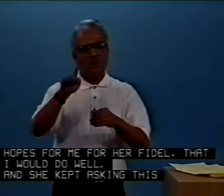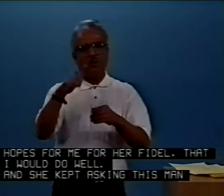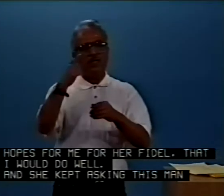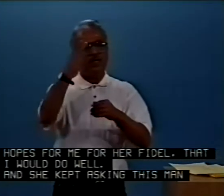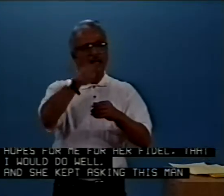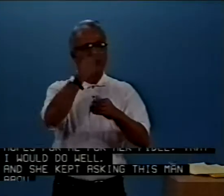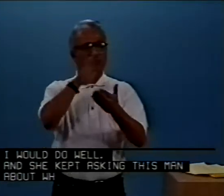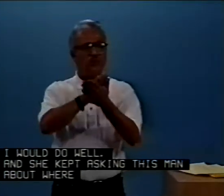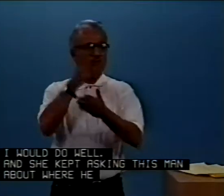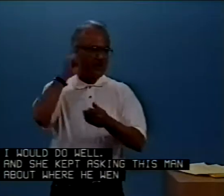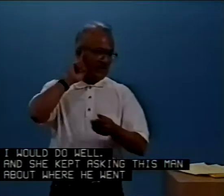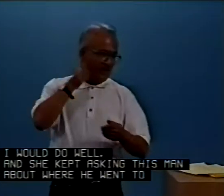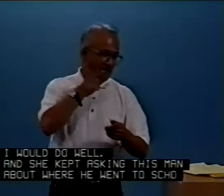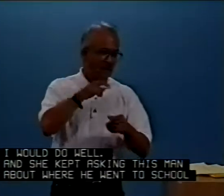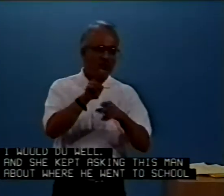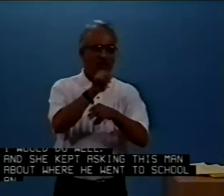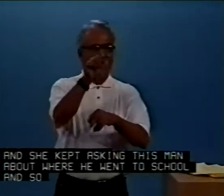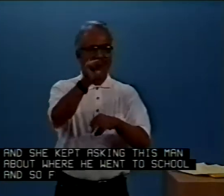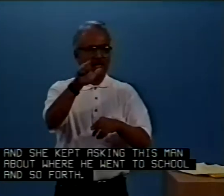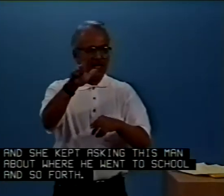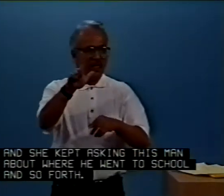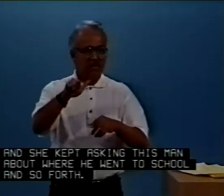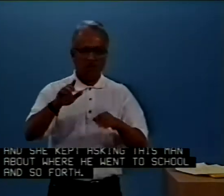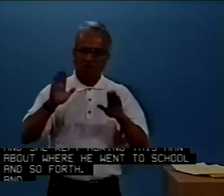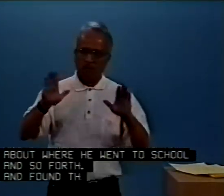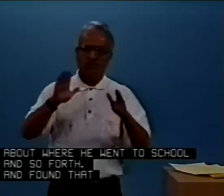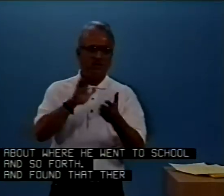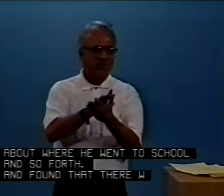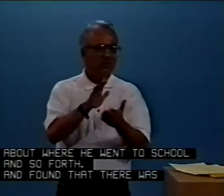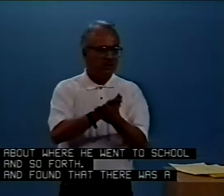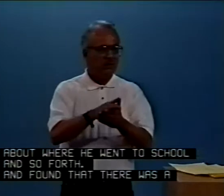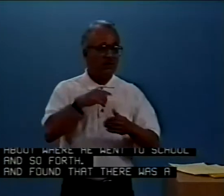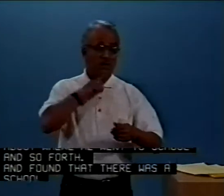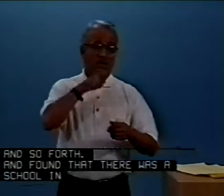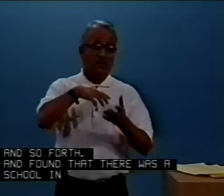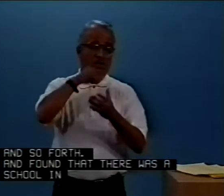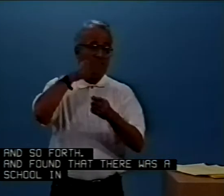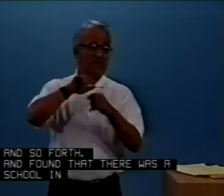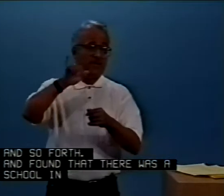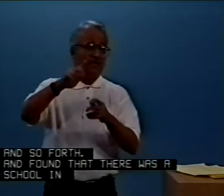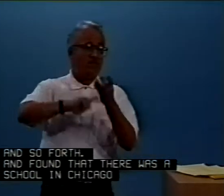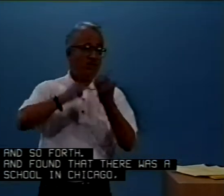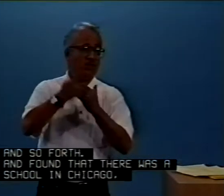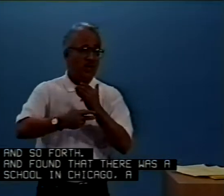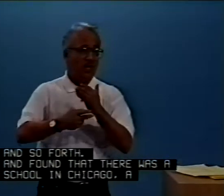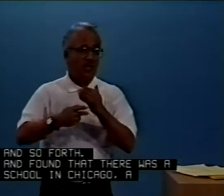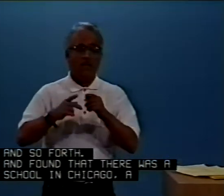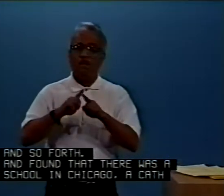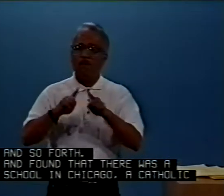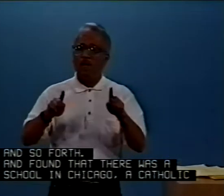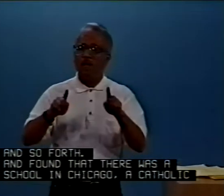found that there was a school in Chicago, a Catholic school, used ASL. I learned a lot from that